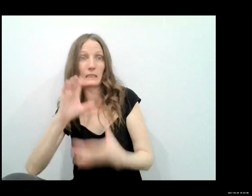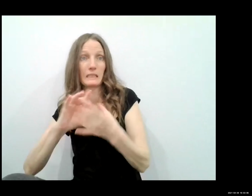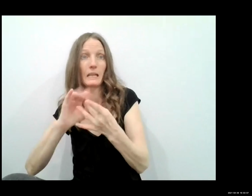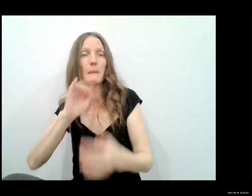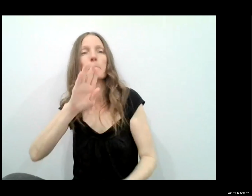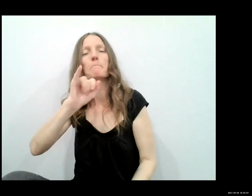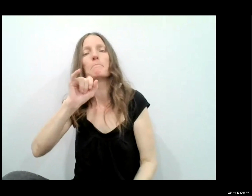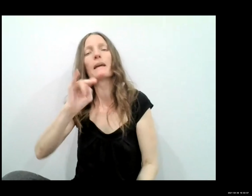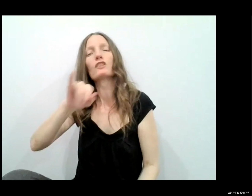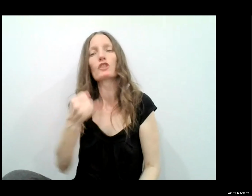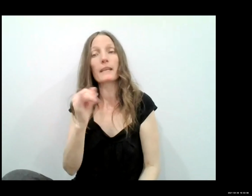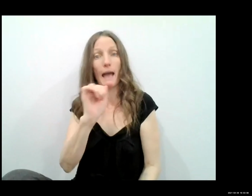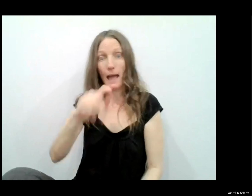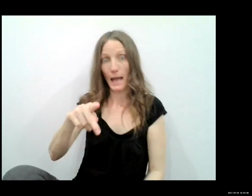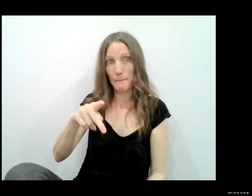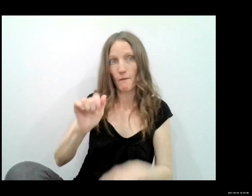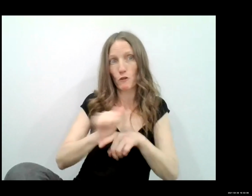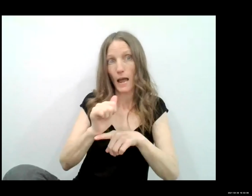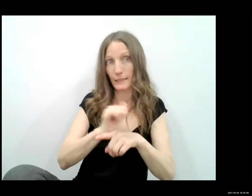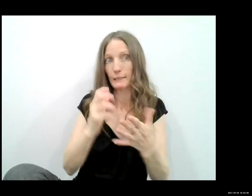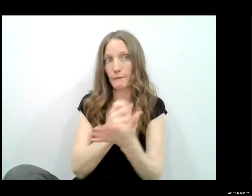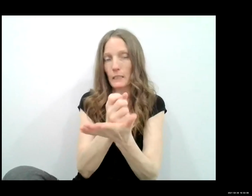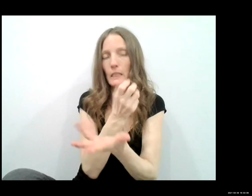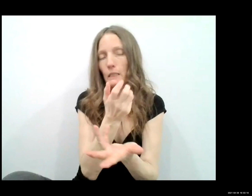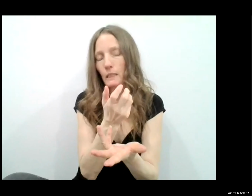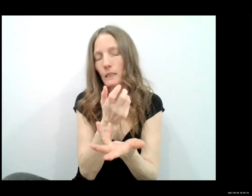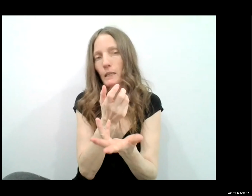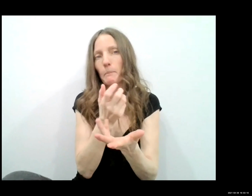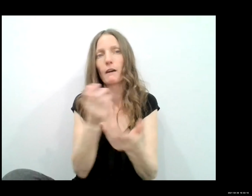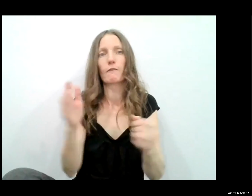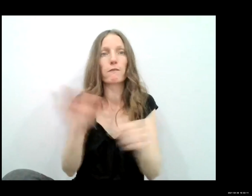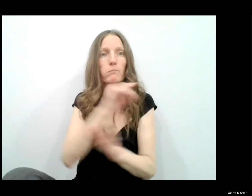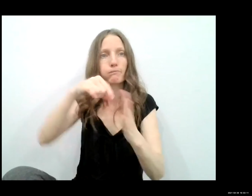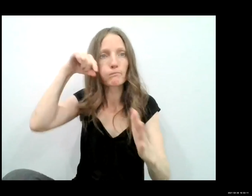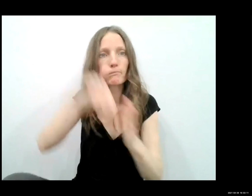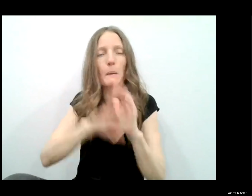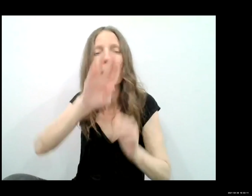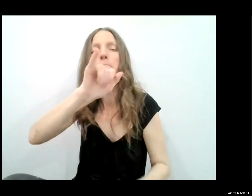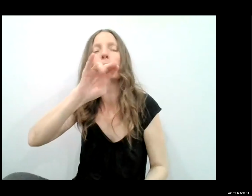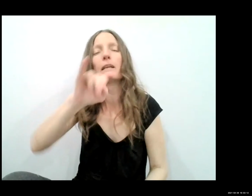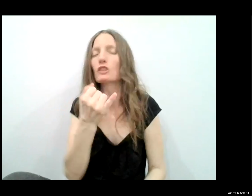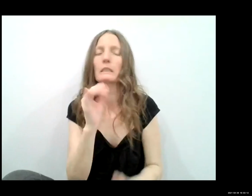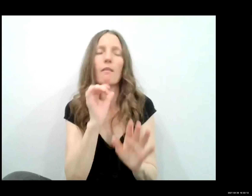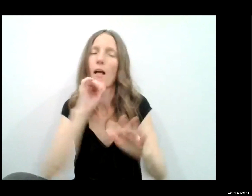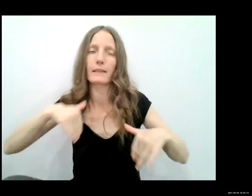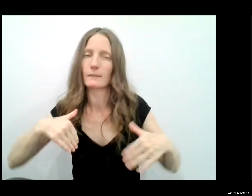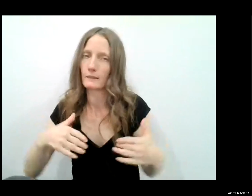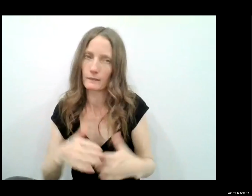of having an exclusive presentation around using Benji, but more around the, some of the